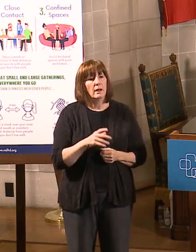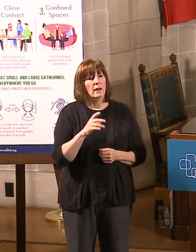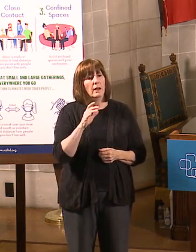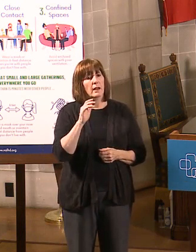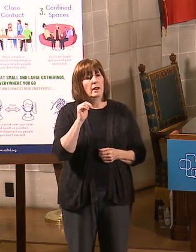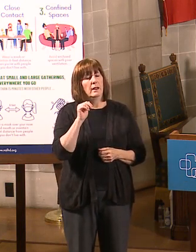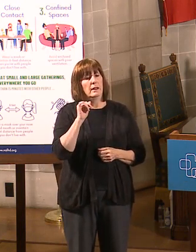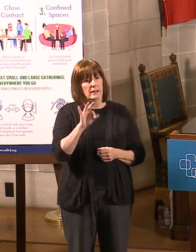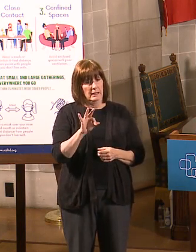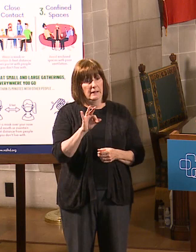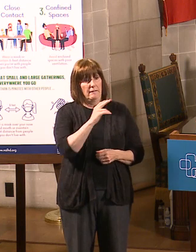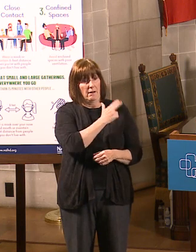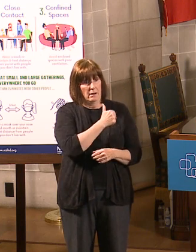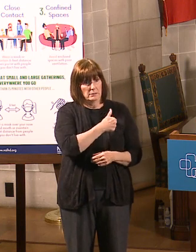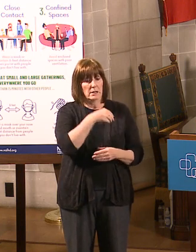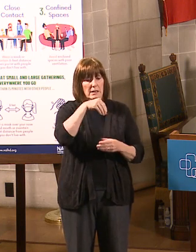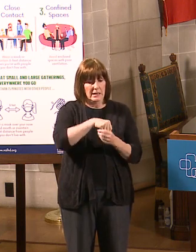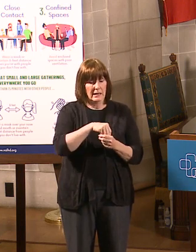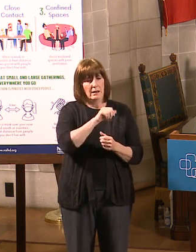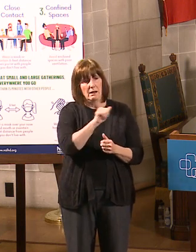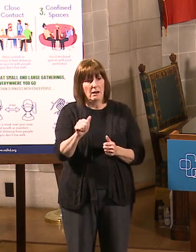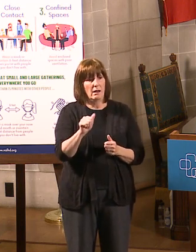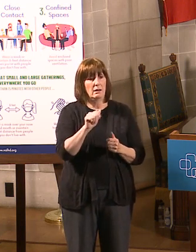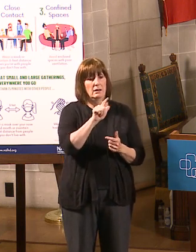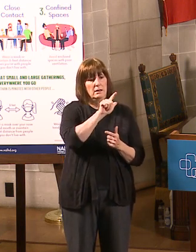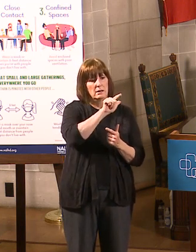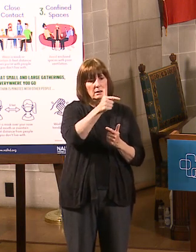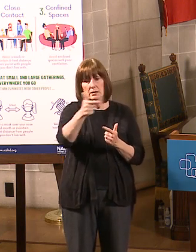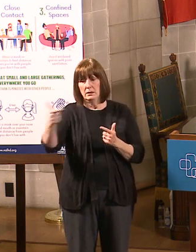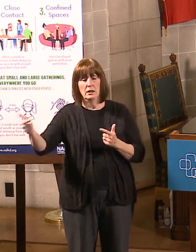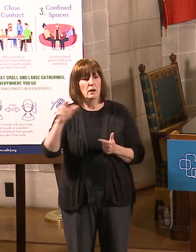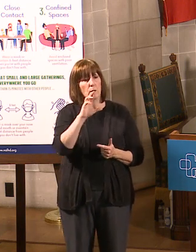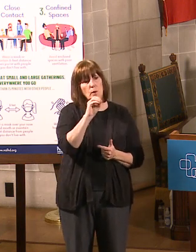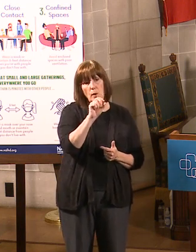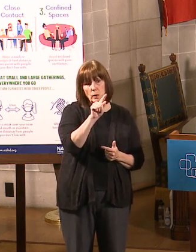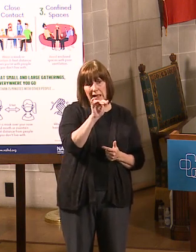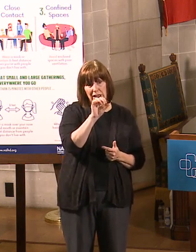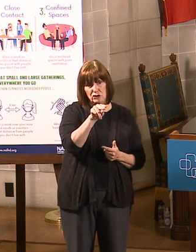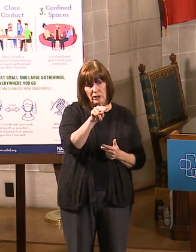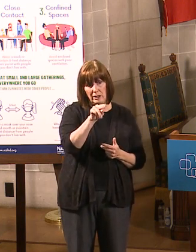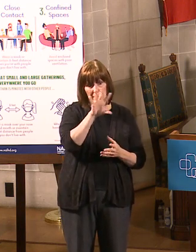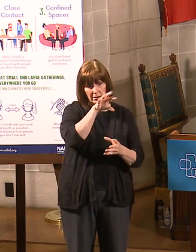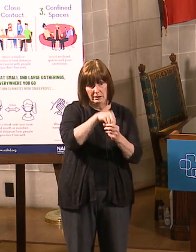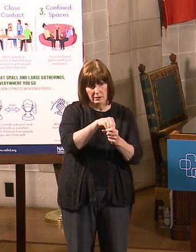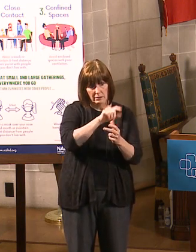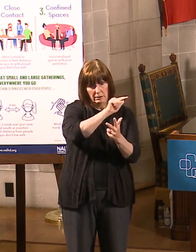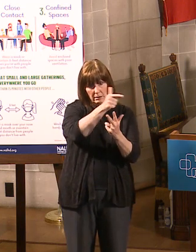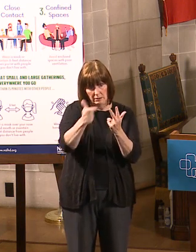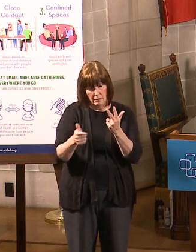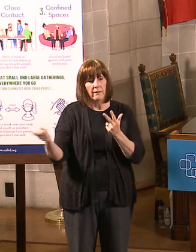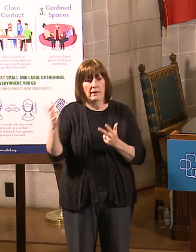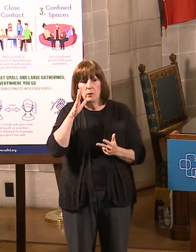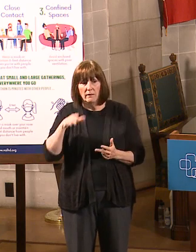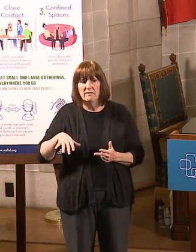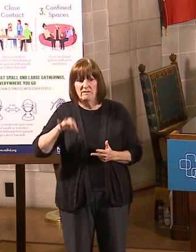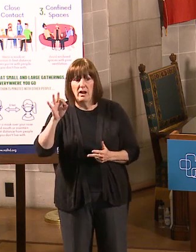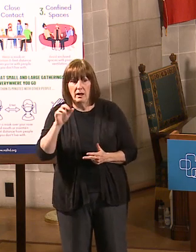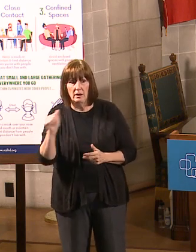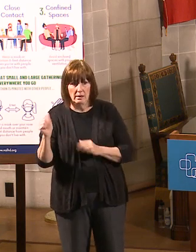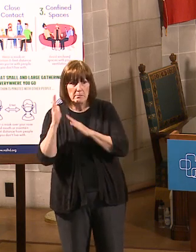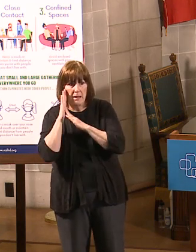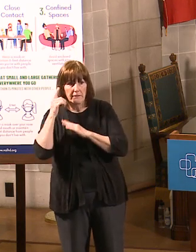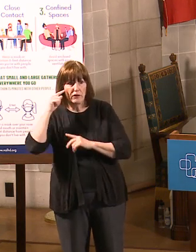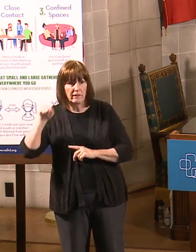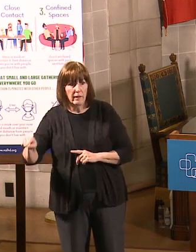that hospital is in that rotation to take that patient, they will find a bed for that patient. Where is this transfer